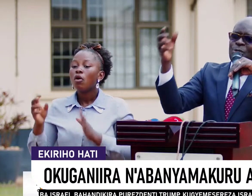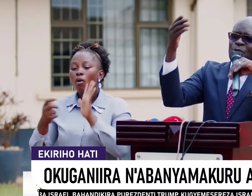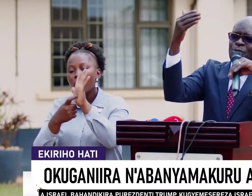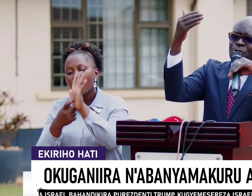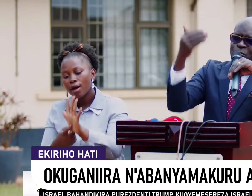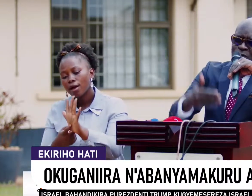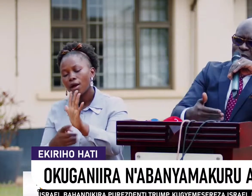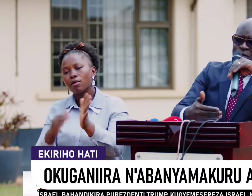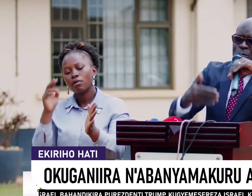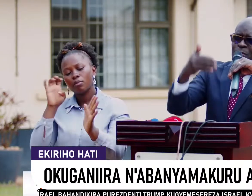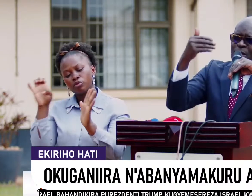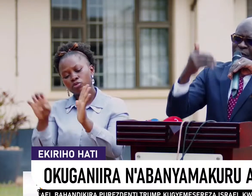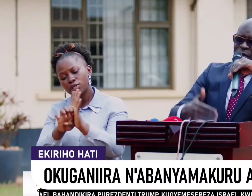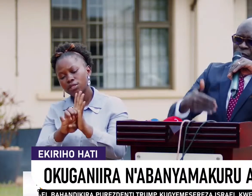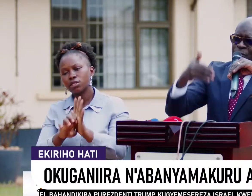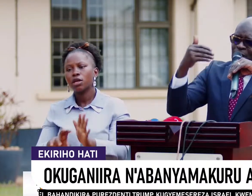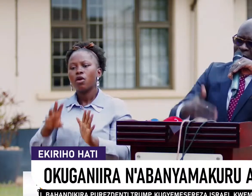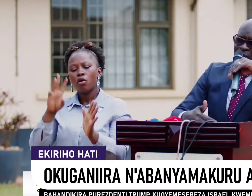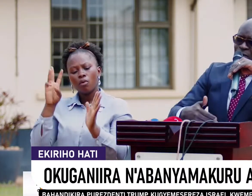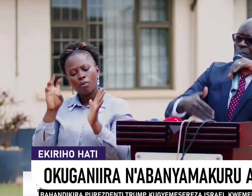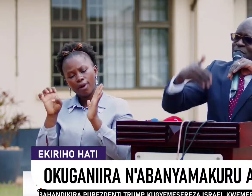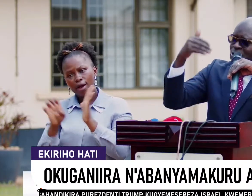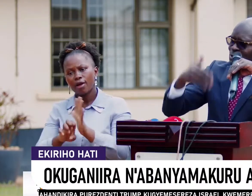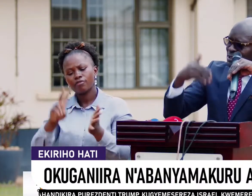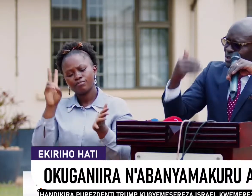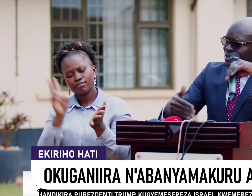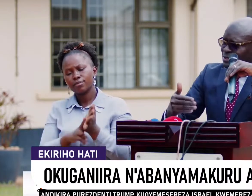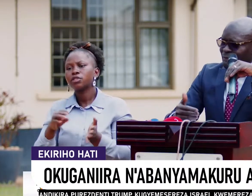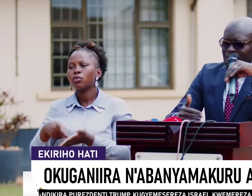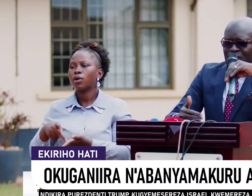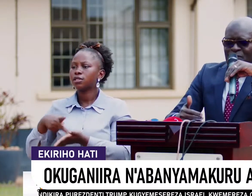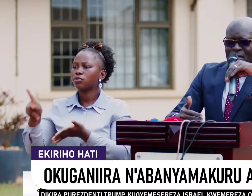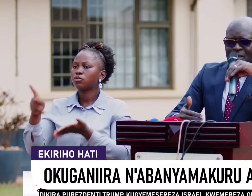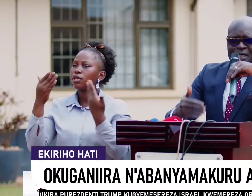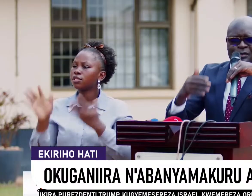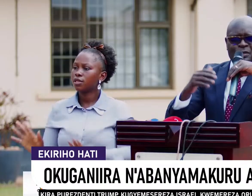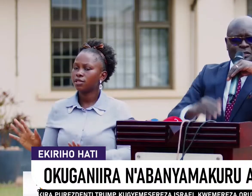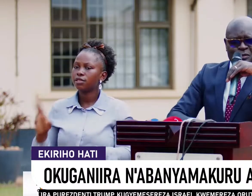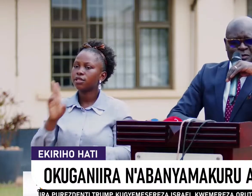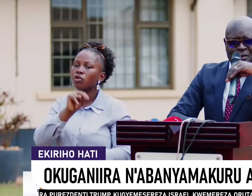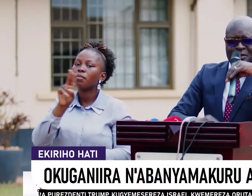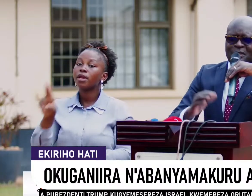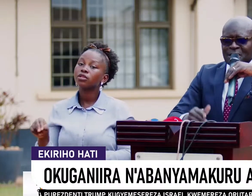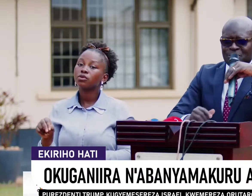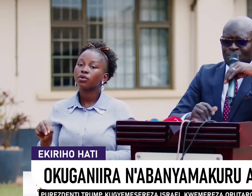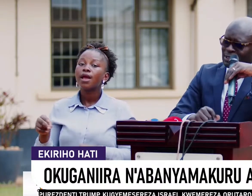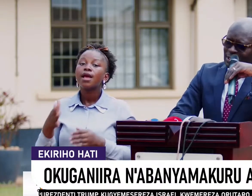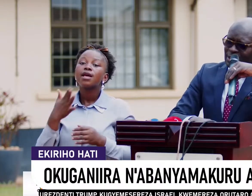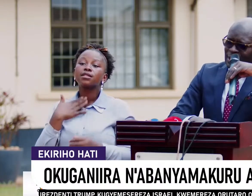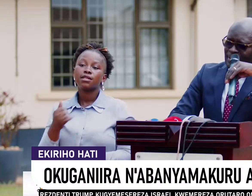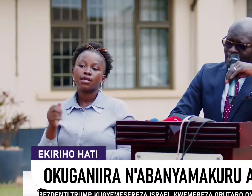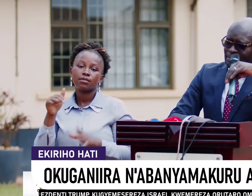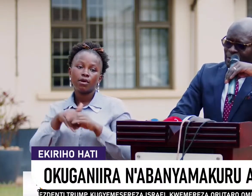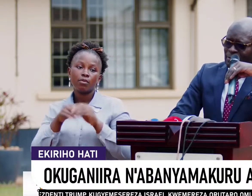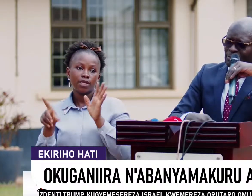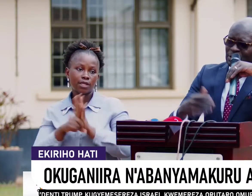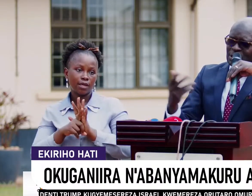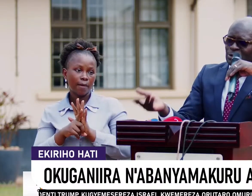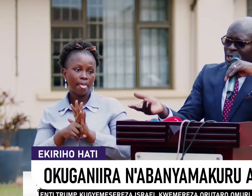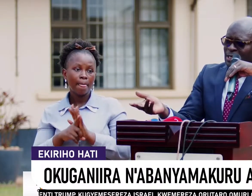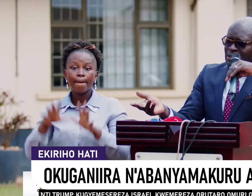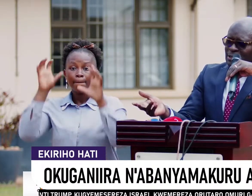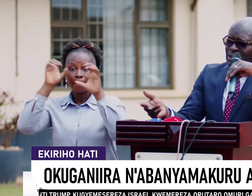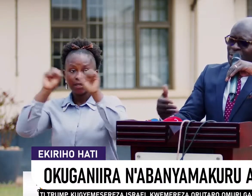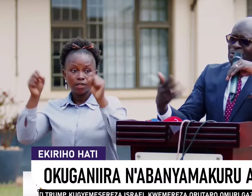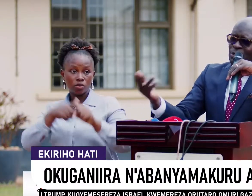bulazi obujulizi obukakafu obulaga nti wasasudde sente za nomination zeetaagisibwa mu mateeka. Ba